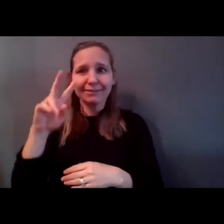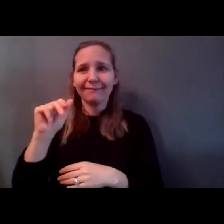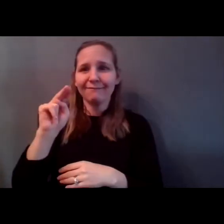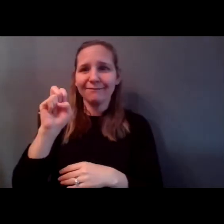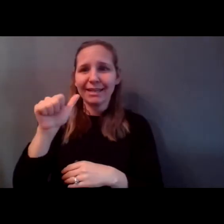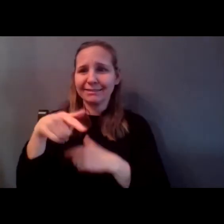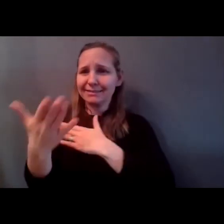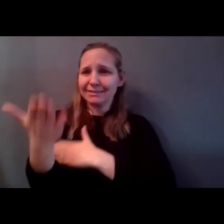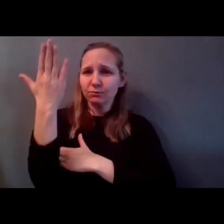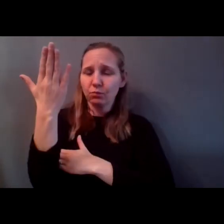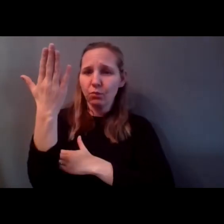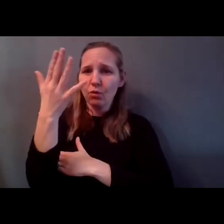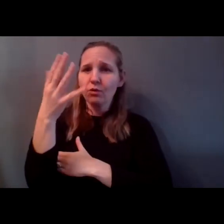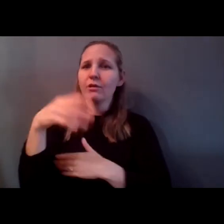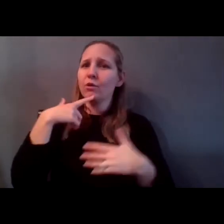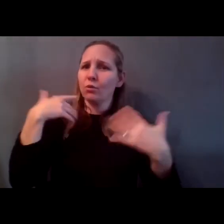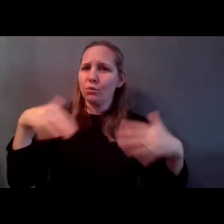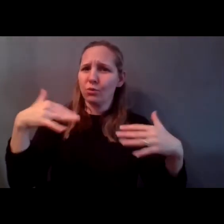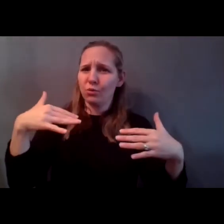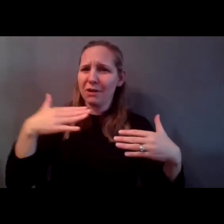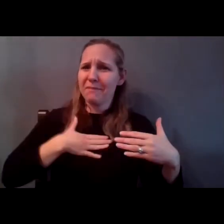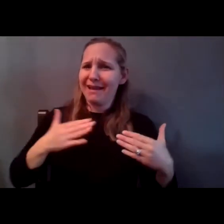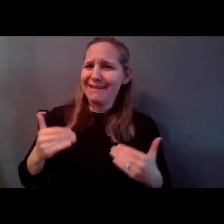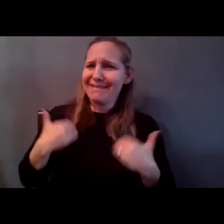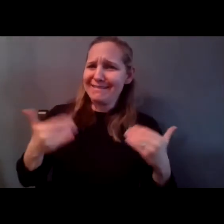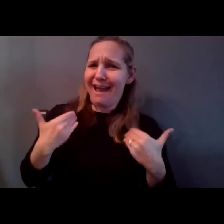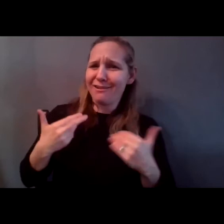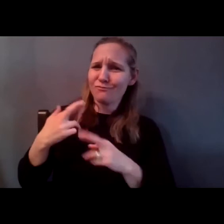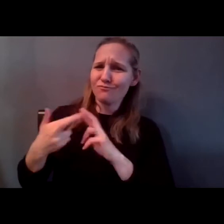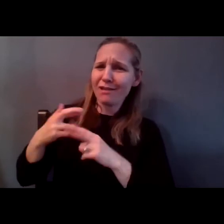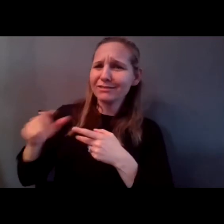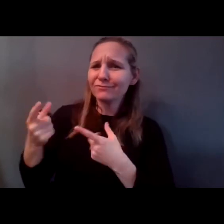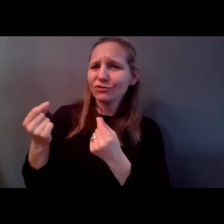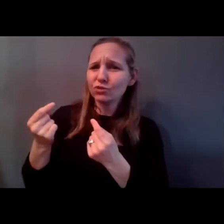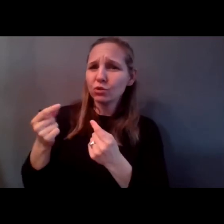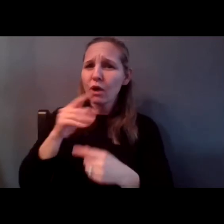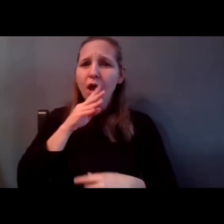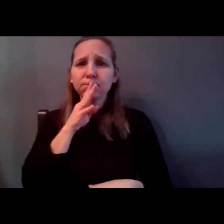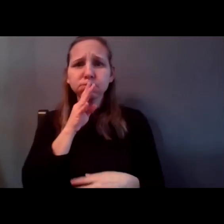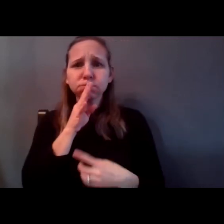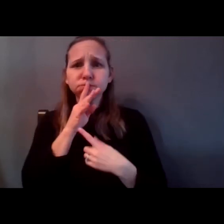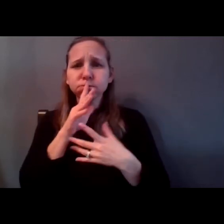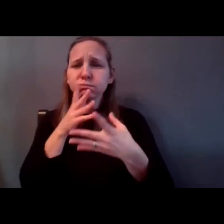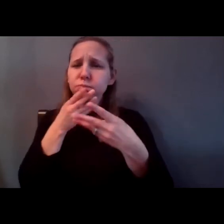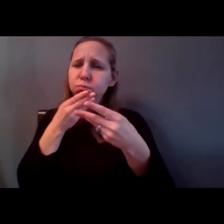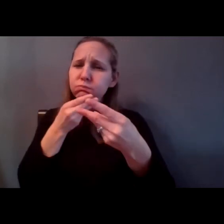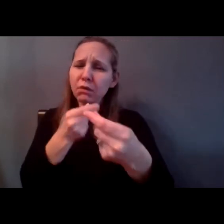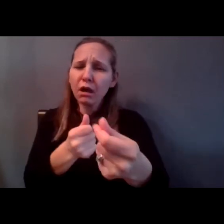was amazing to hear my young relative speaking our language so fluently. I also want to